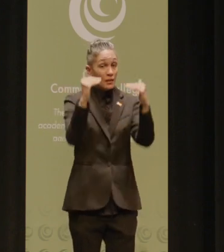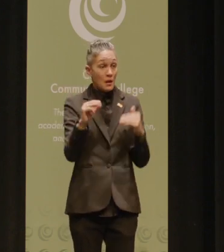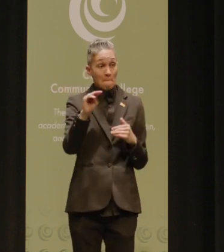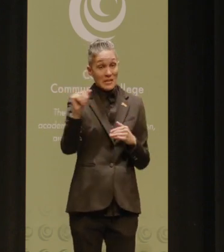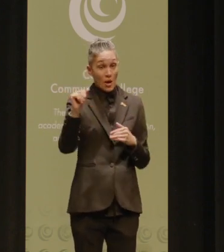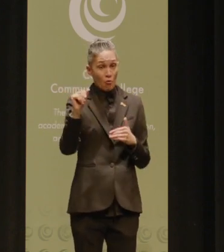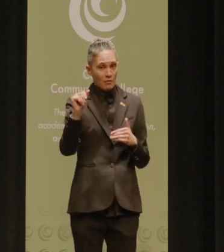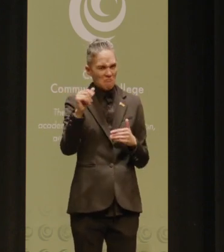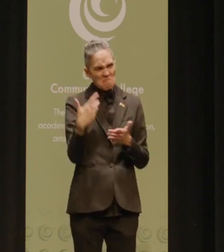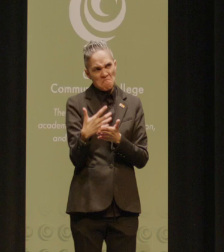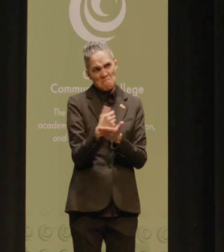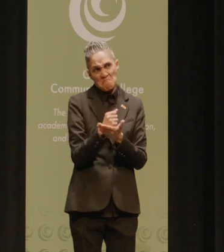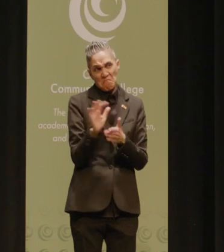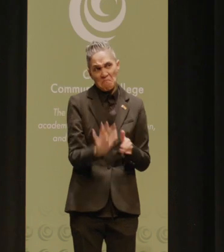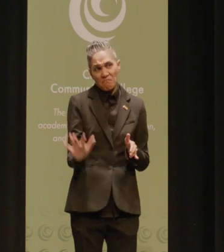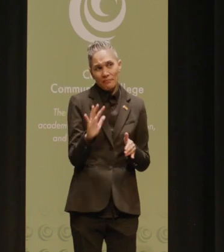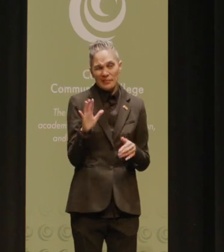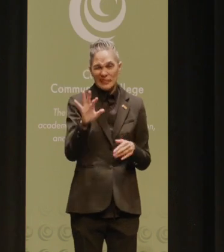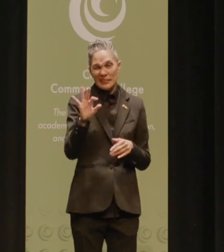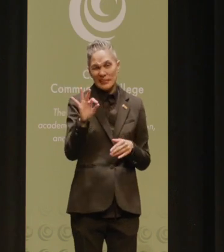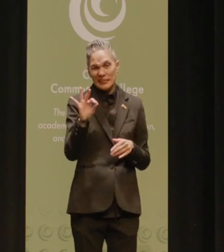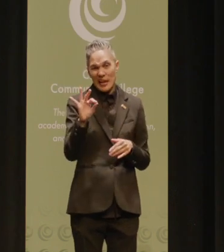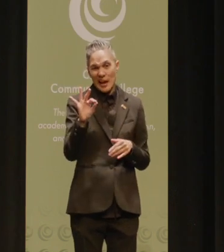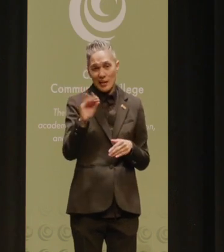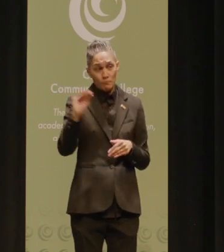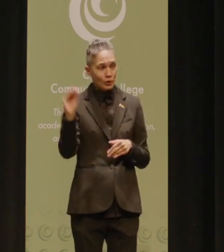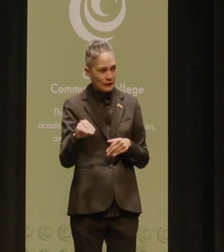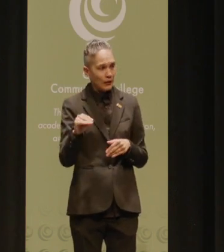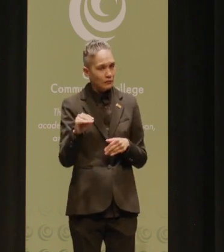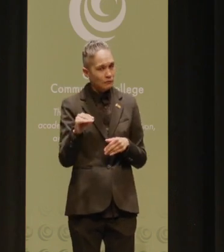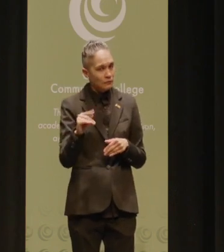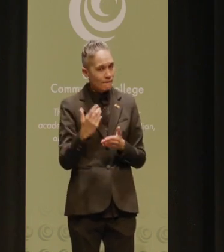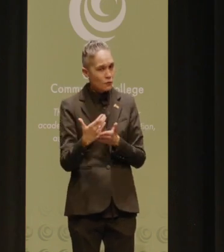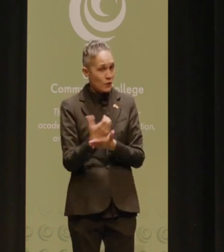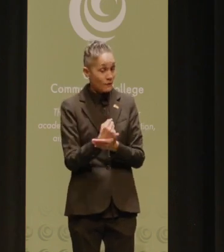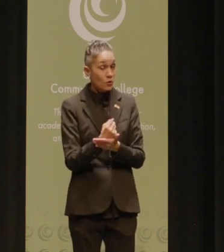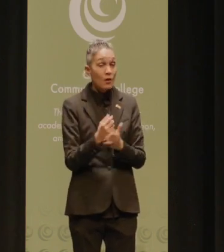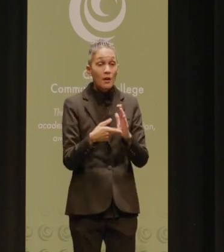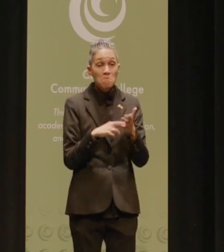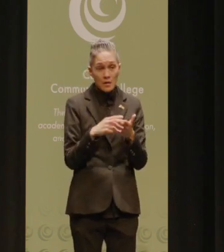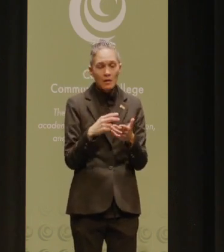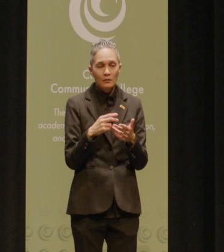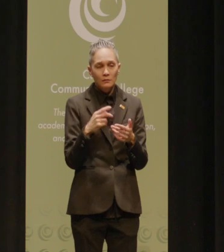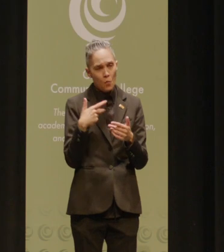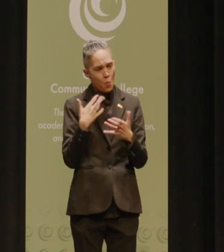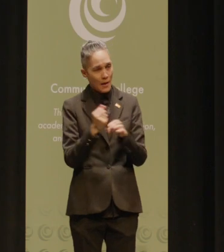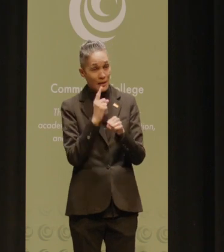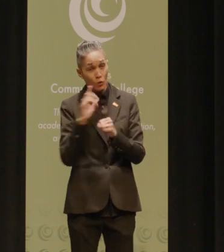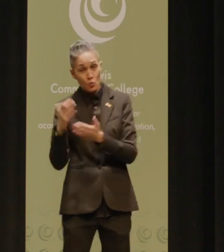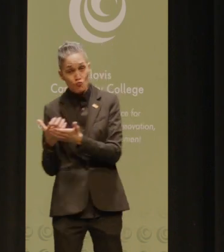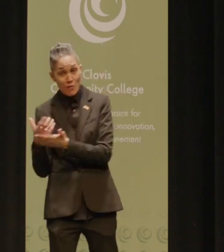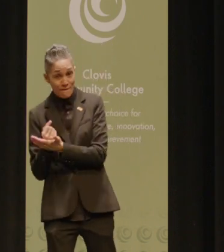our newest, they generate about a little over 9% of the overall revenue. So one metric is try to make sure that your